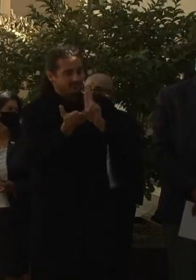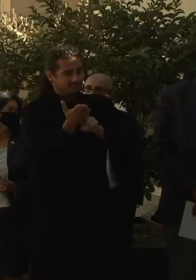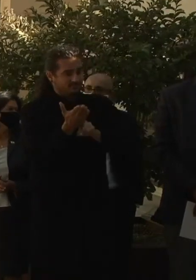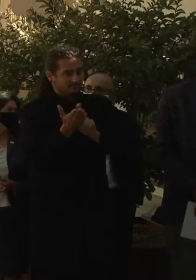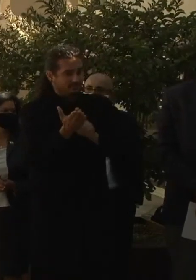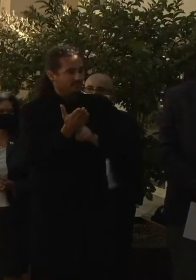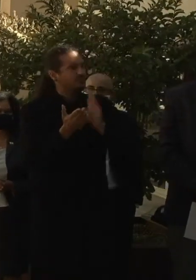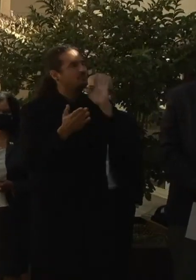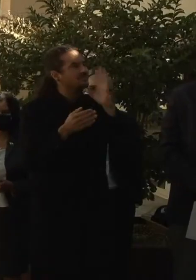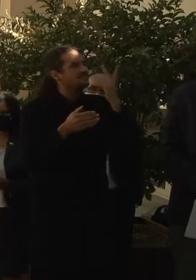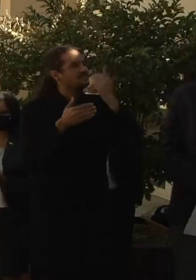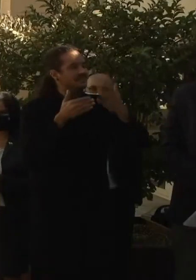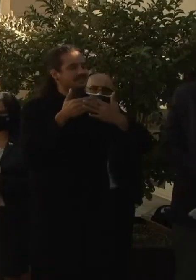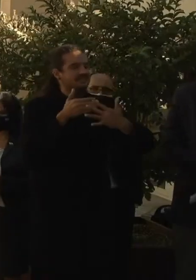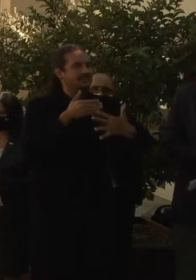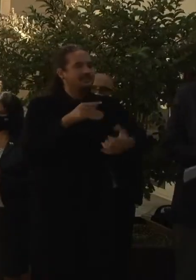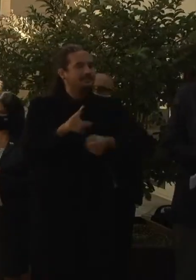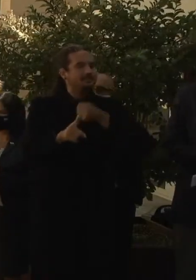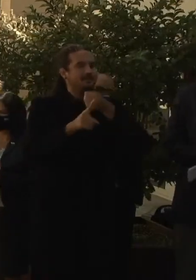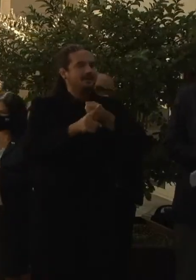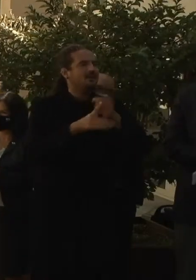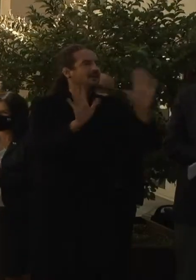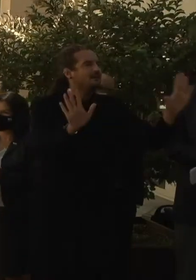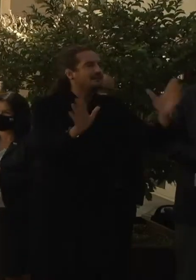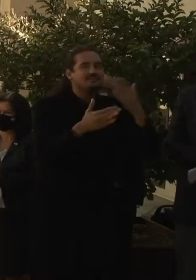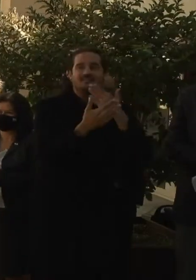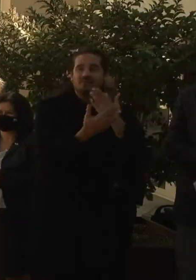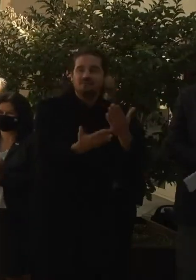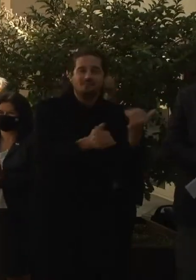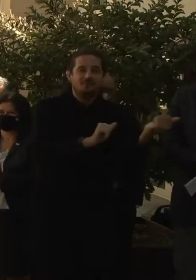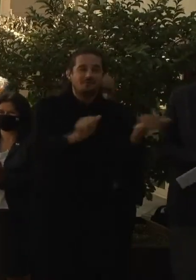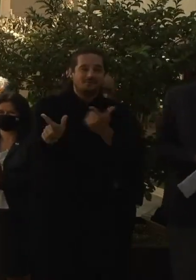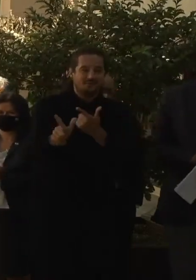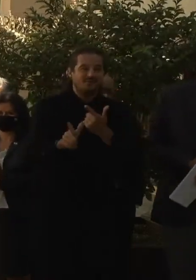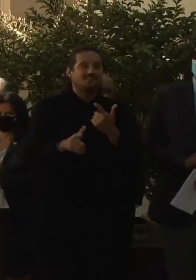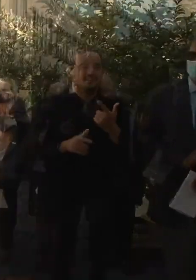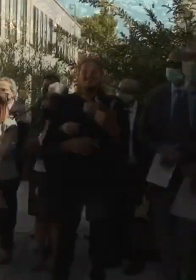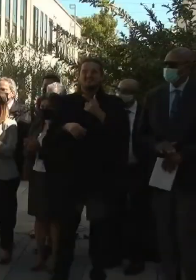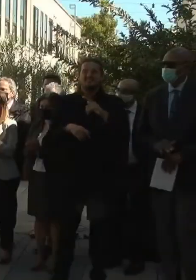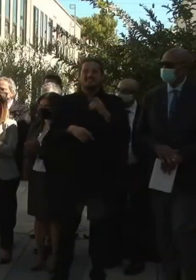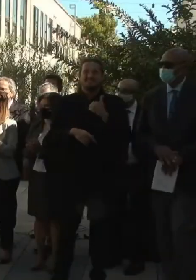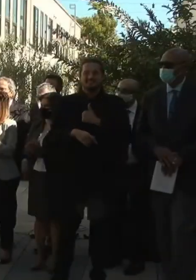want to thank everybody. I'll spare the mayor from answering any more on that topic. Thank everybody for being here, and congratulations.